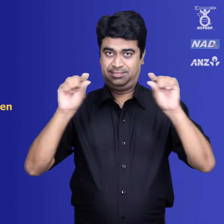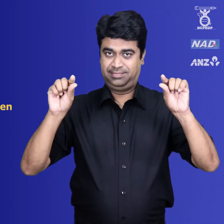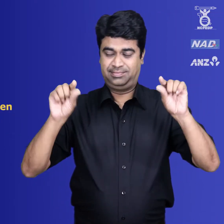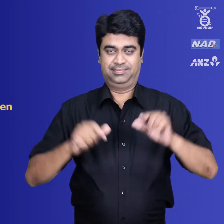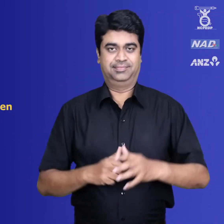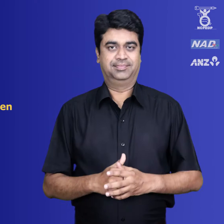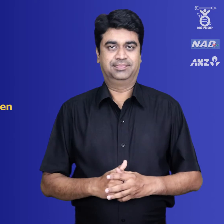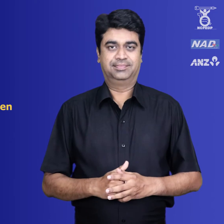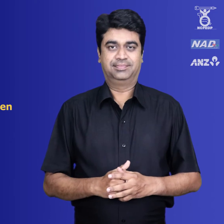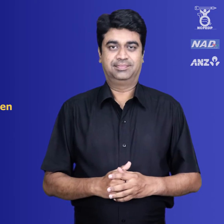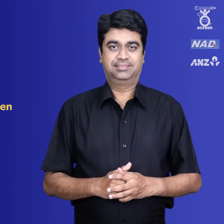97.